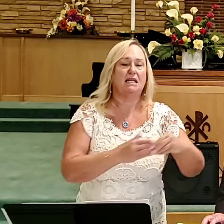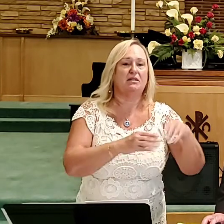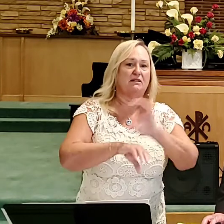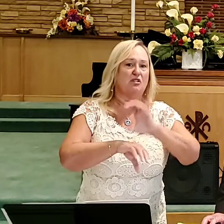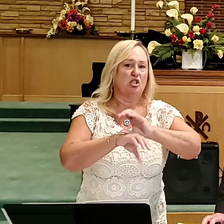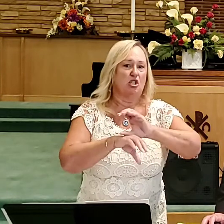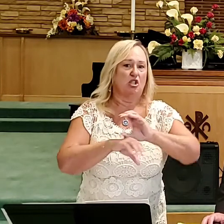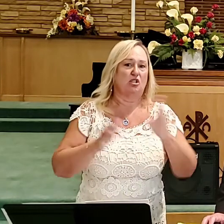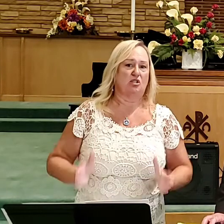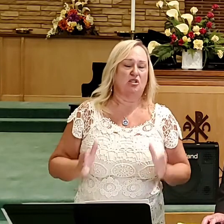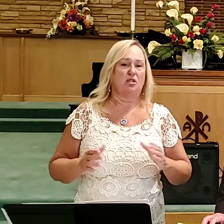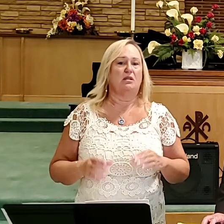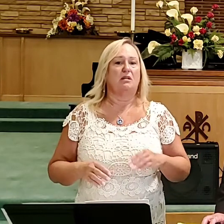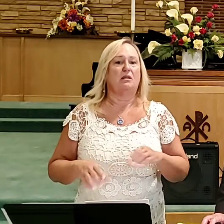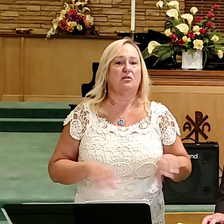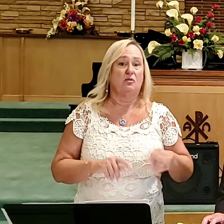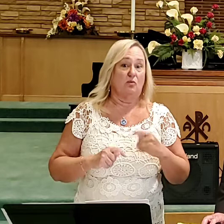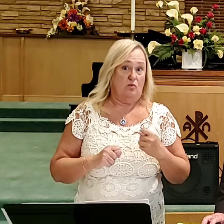treated it that way.